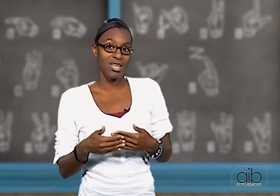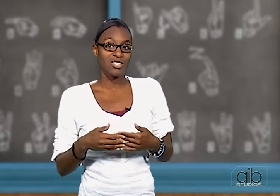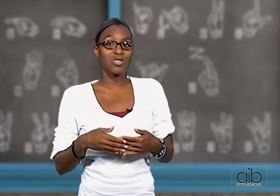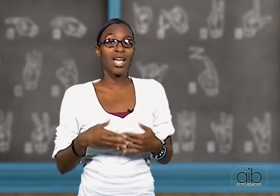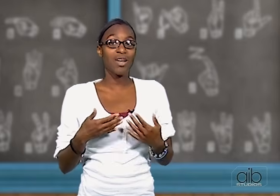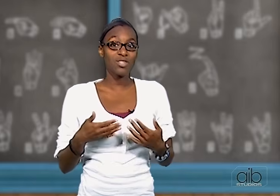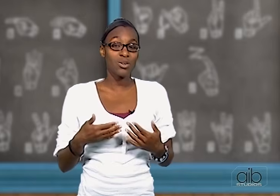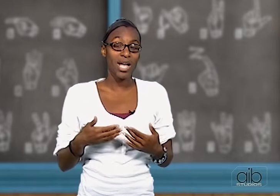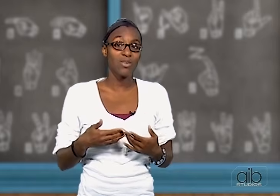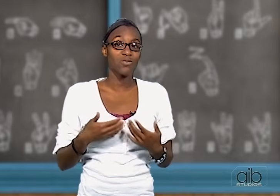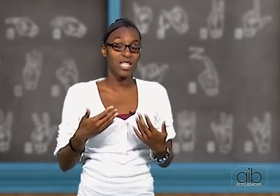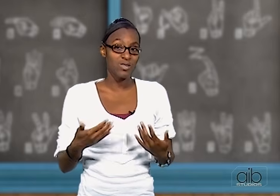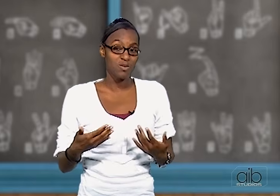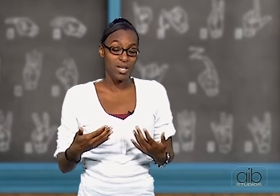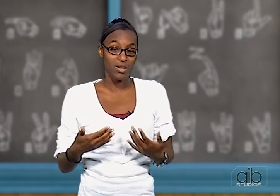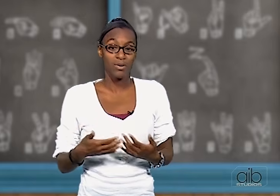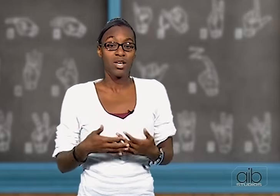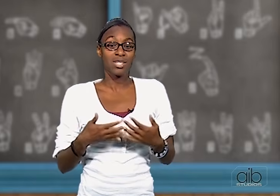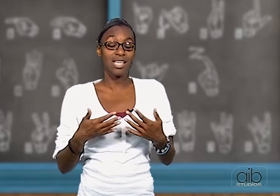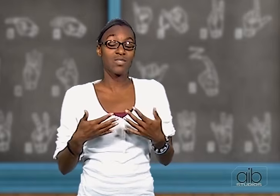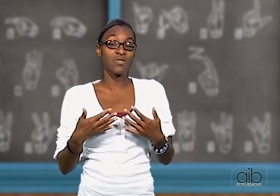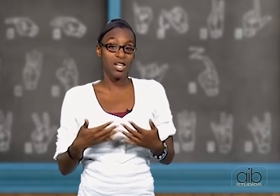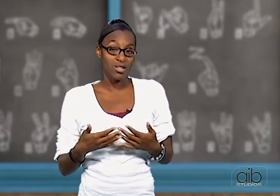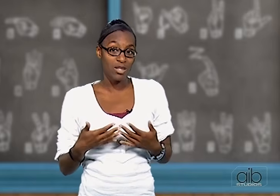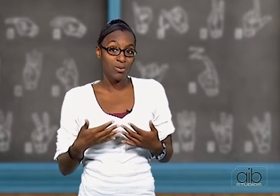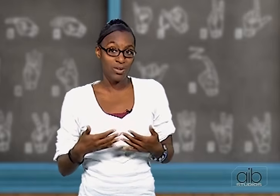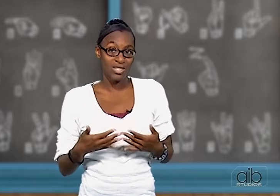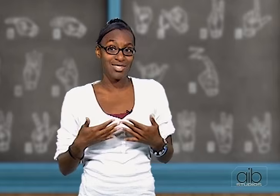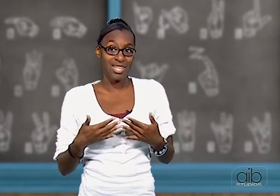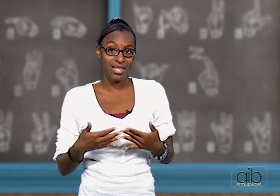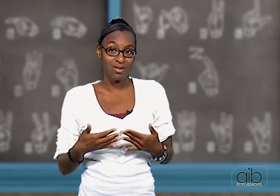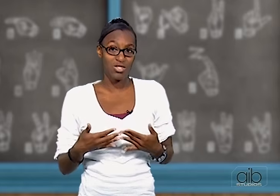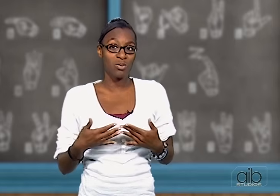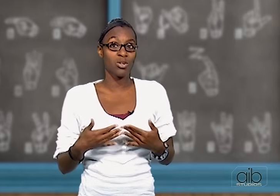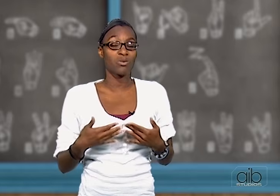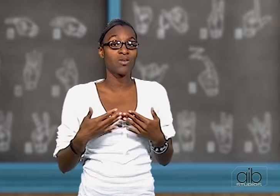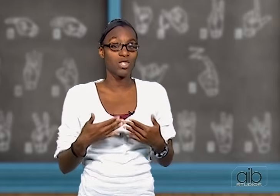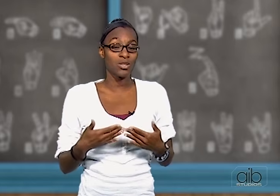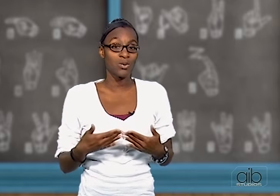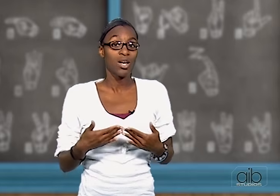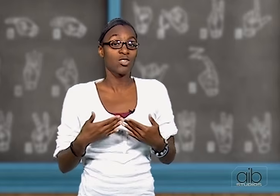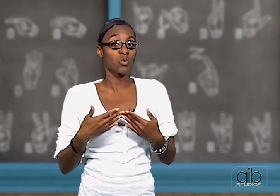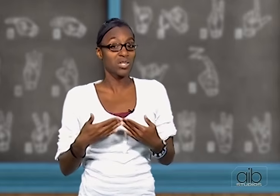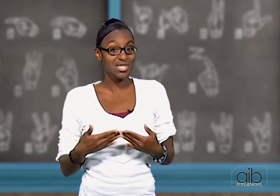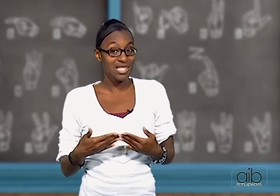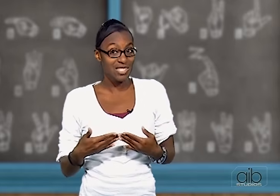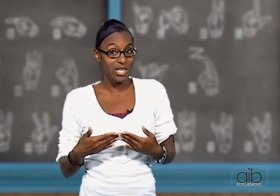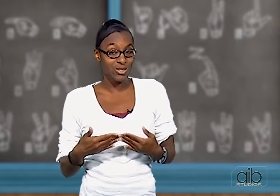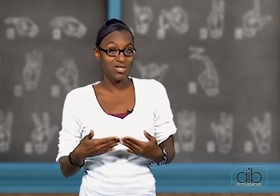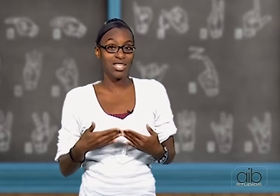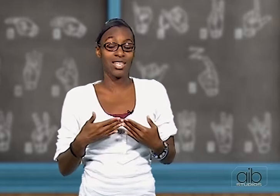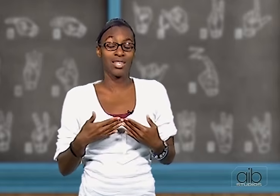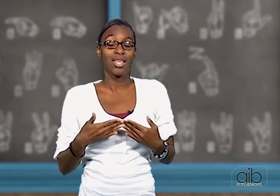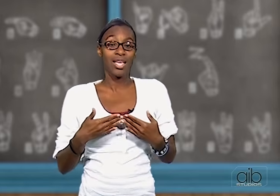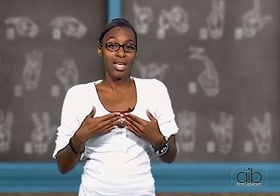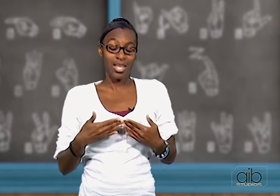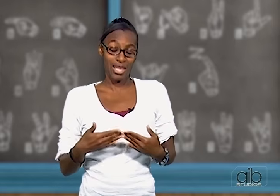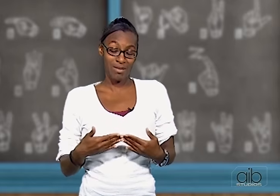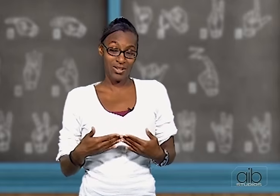So you have to know how to finger spell because that's very important to sign language. So we're going to review the 26 letters in American